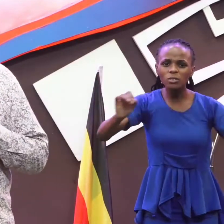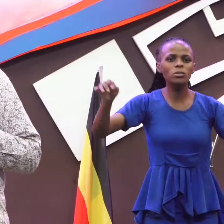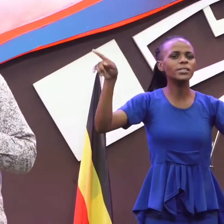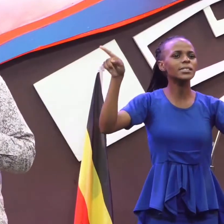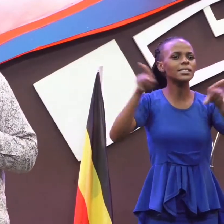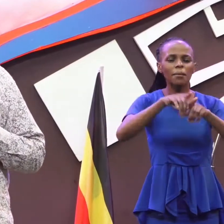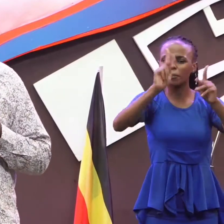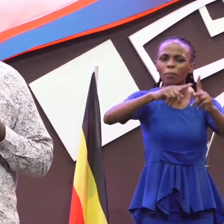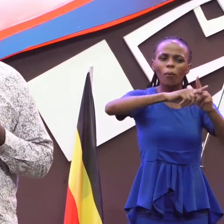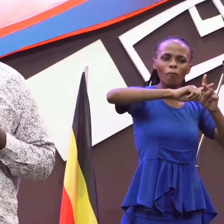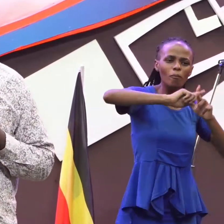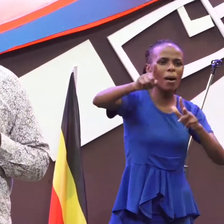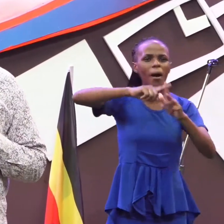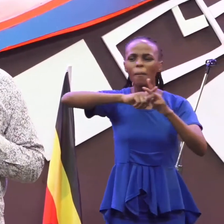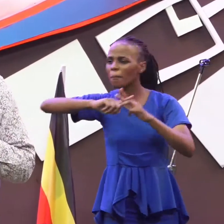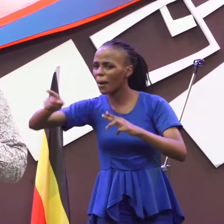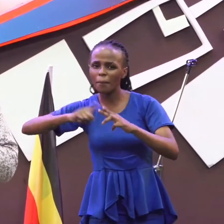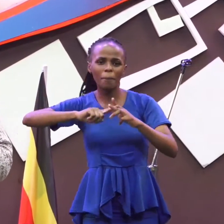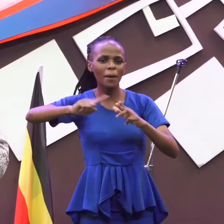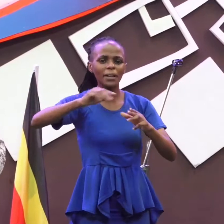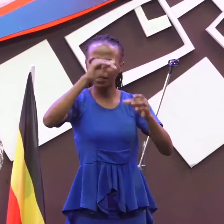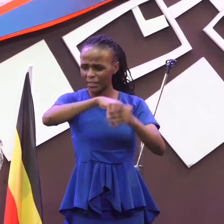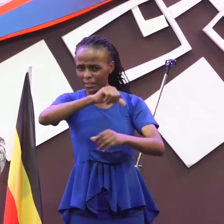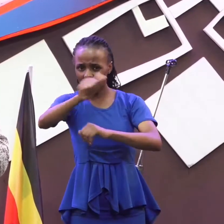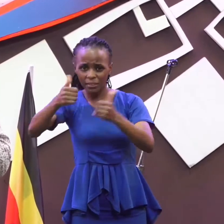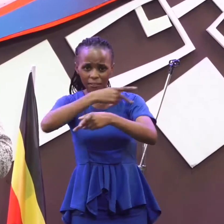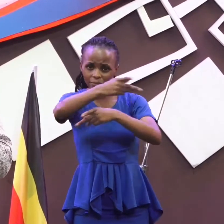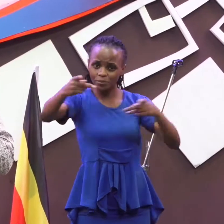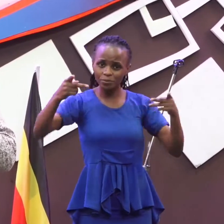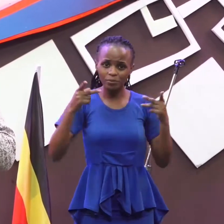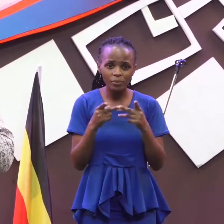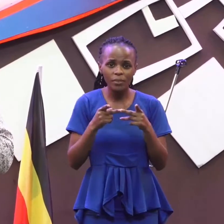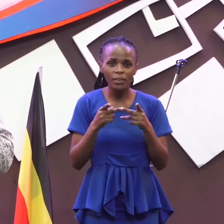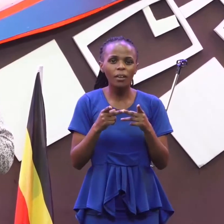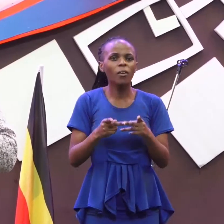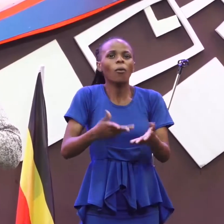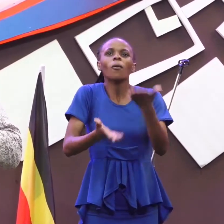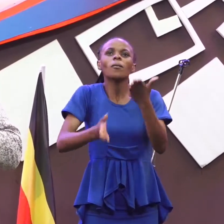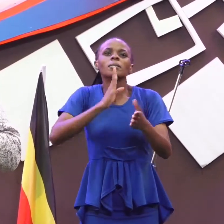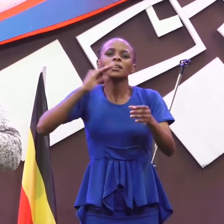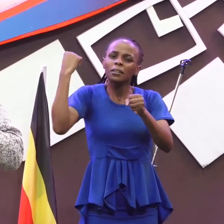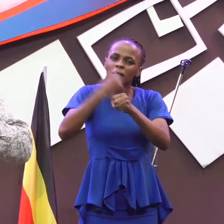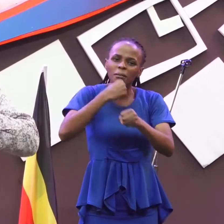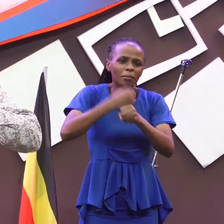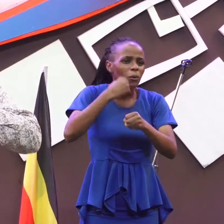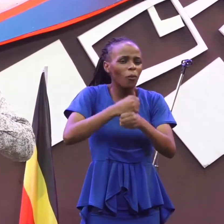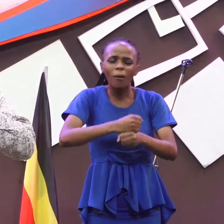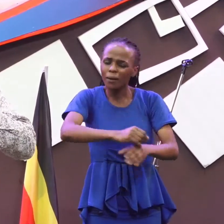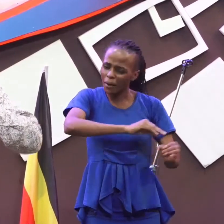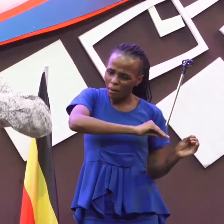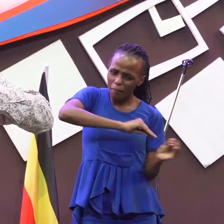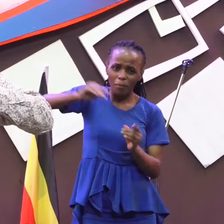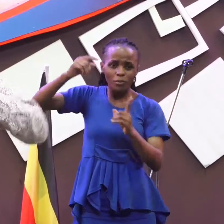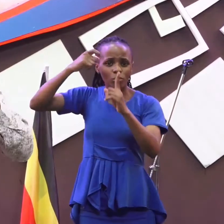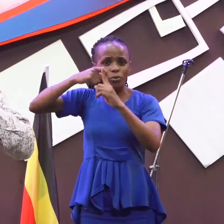Though churches are not gathering, may not gather where the people are scattered or anywhere. Oba mulimu gwa kutwala ne gukukasuka oba ne gukutwala wa